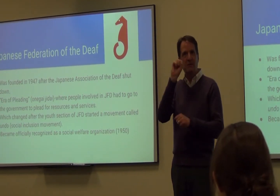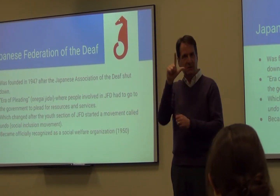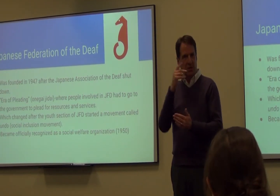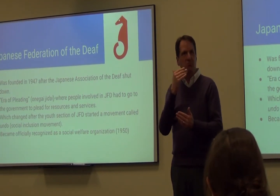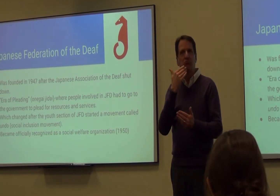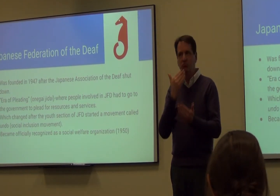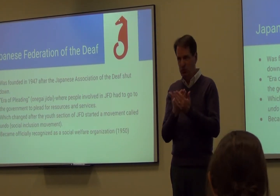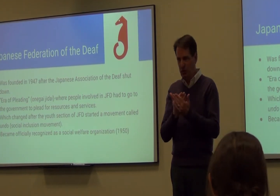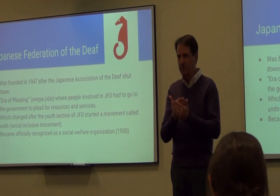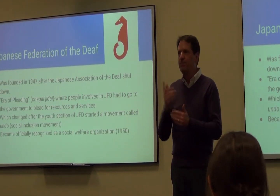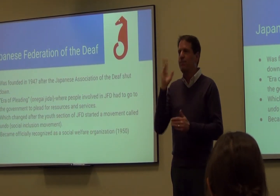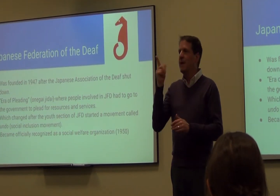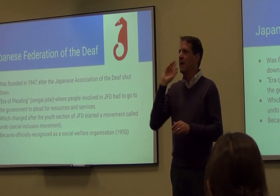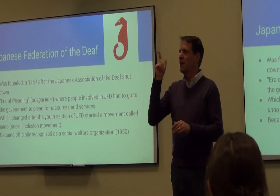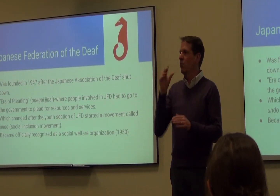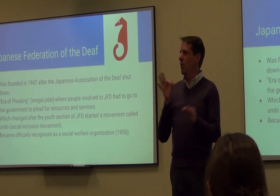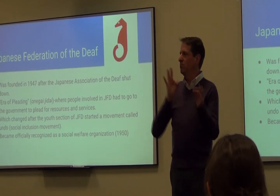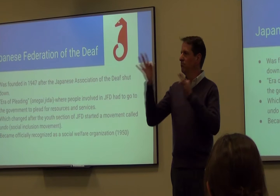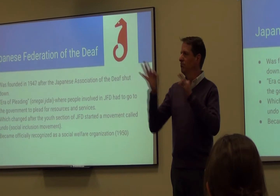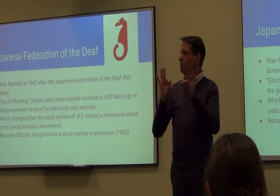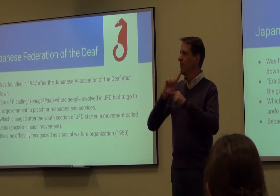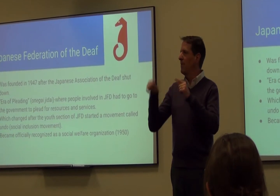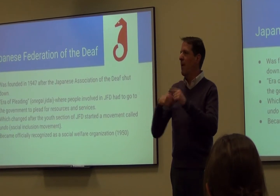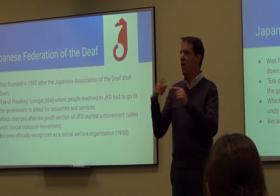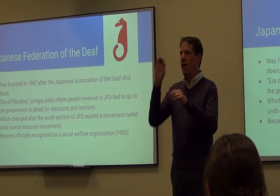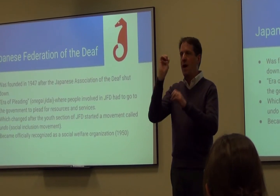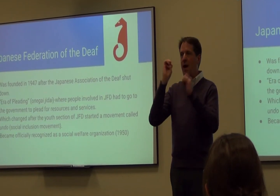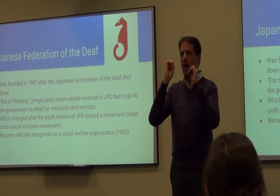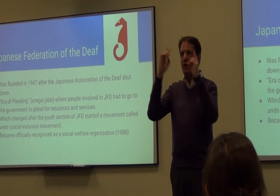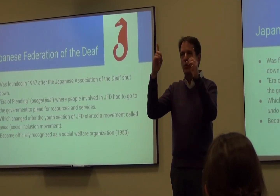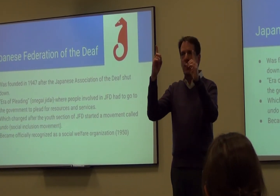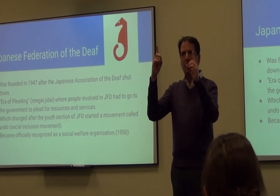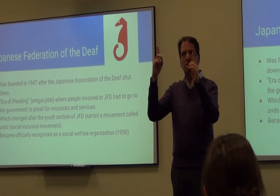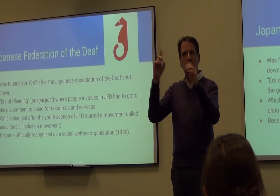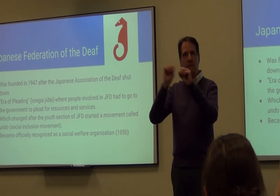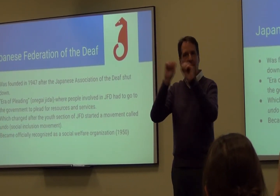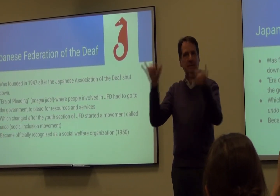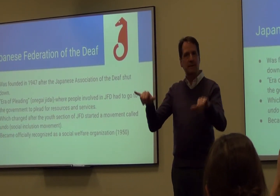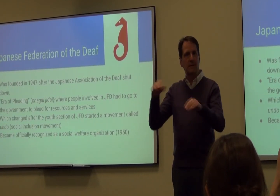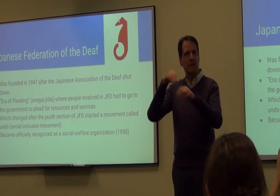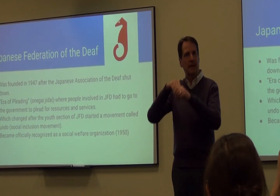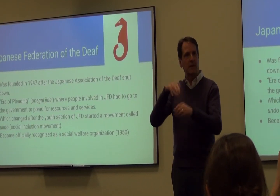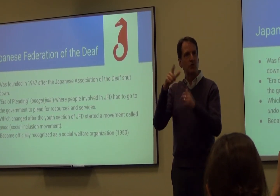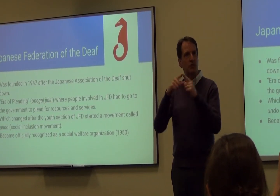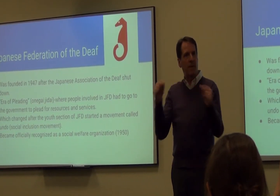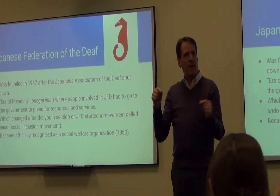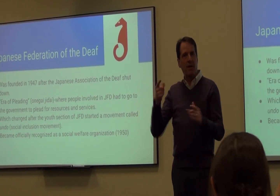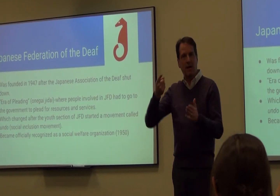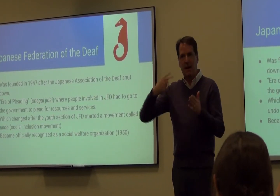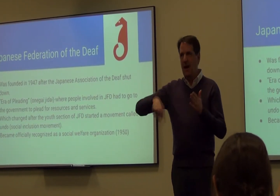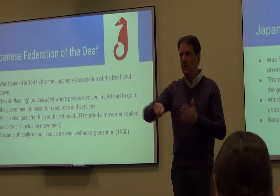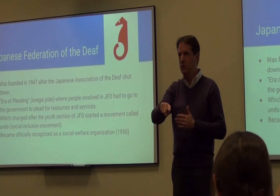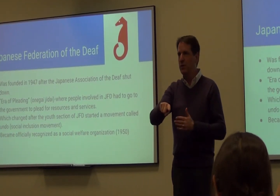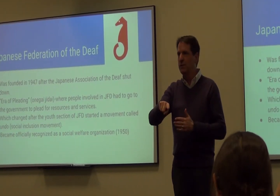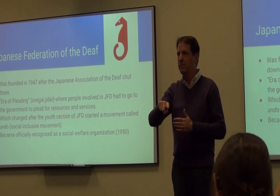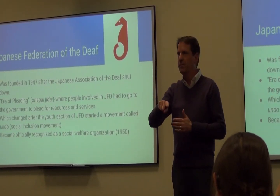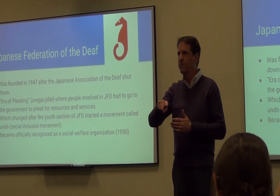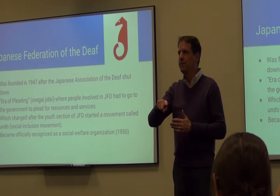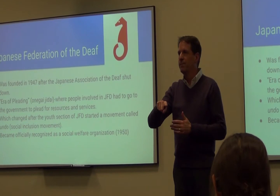actually, so he knows ASL very well. And on Skype, he will explain about the education system in Japan for deaf children. And we're